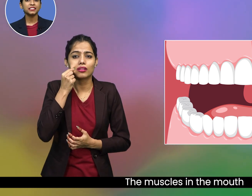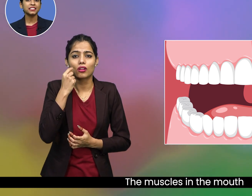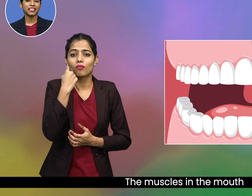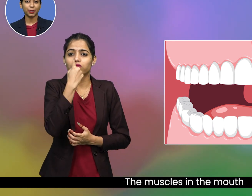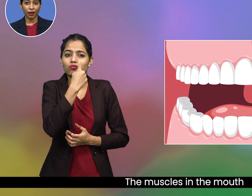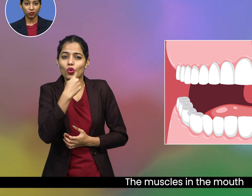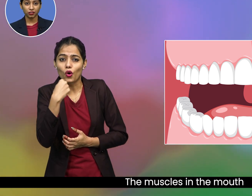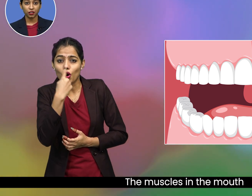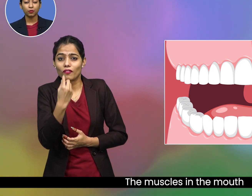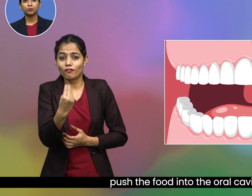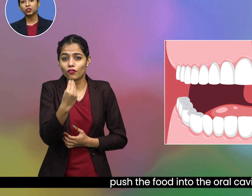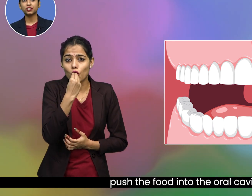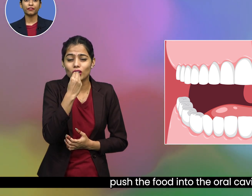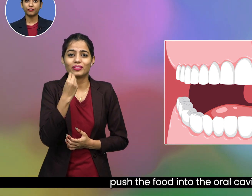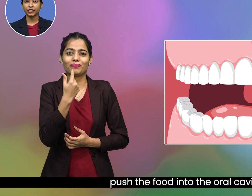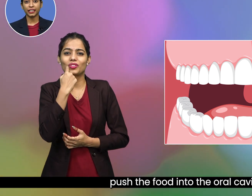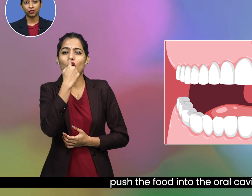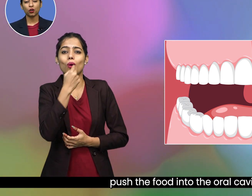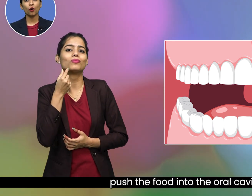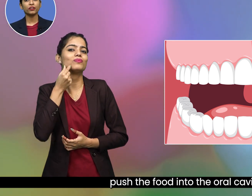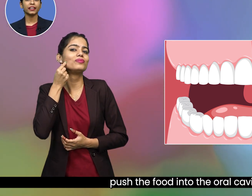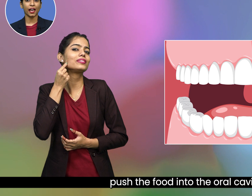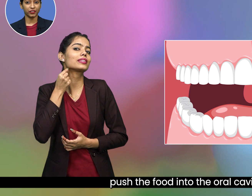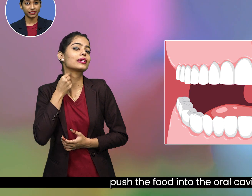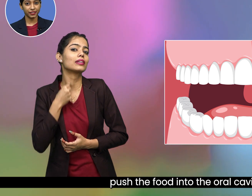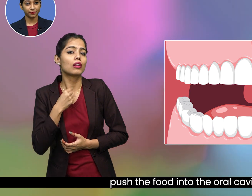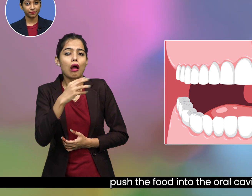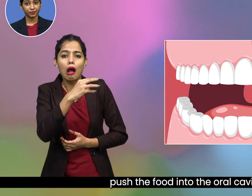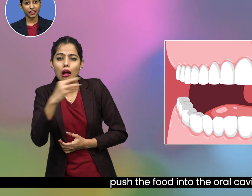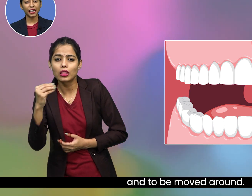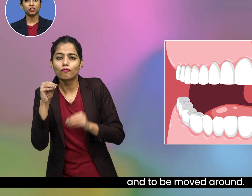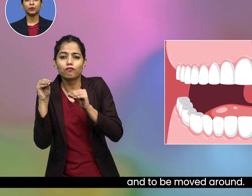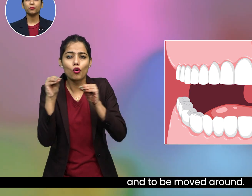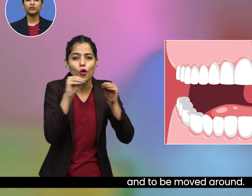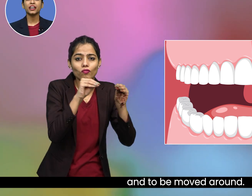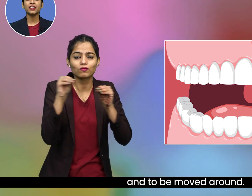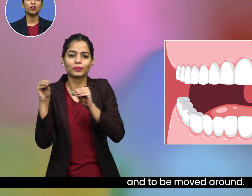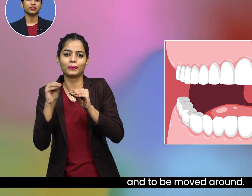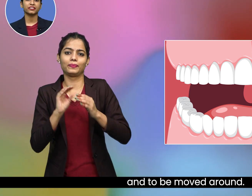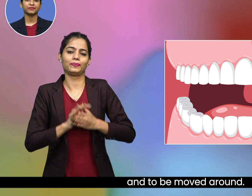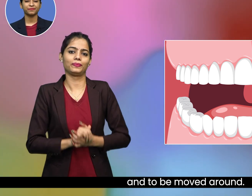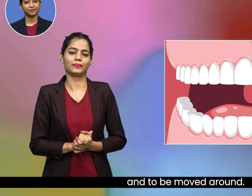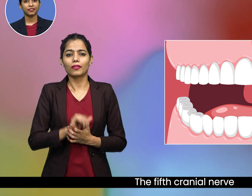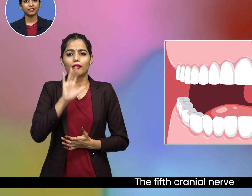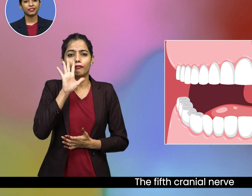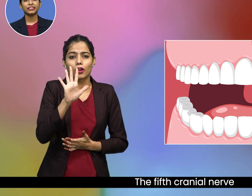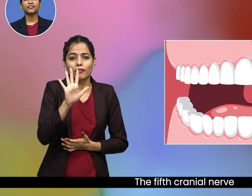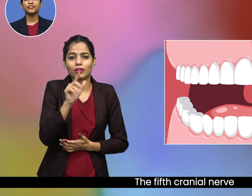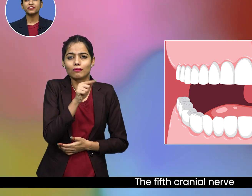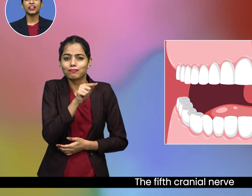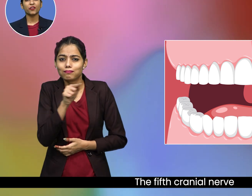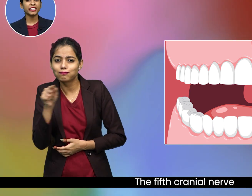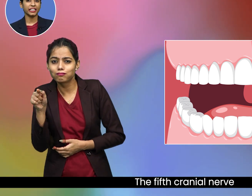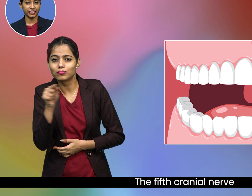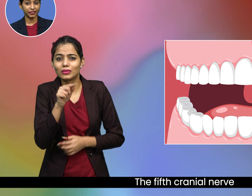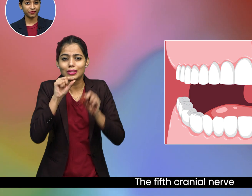The muscles in the mouth push the food into the oral cavity and to be moved around. The